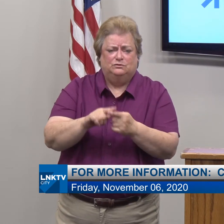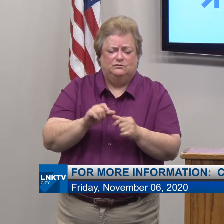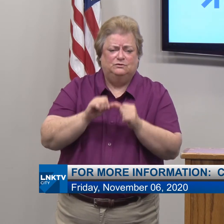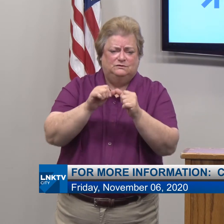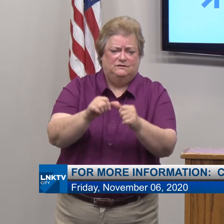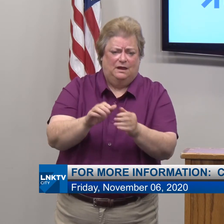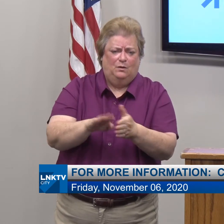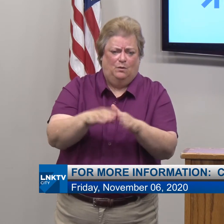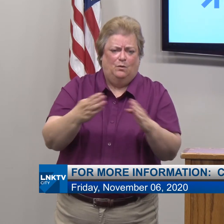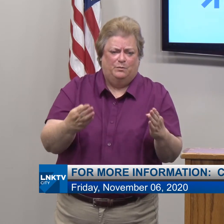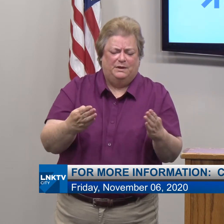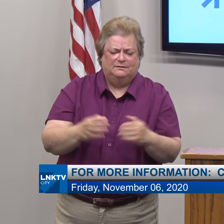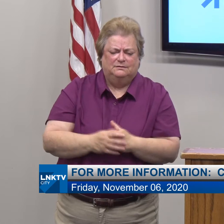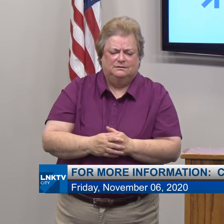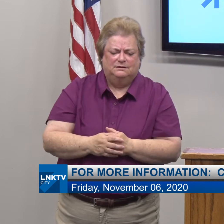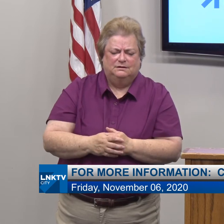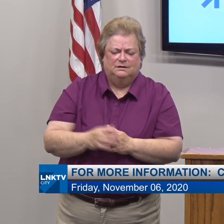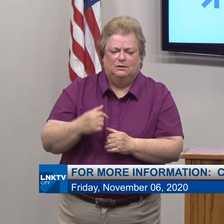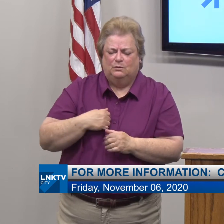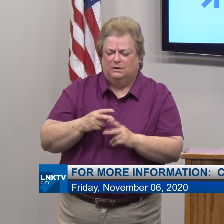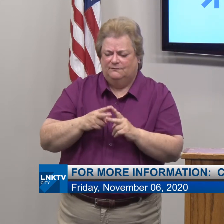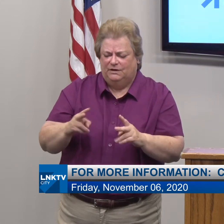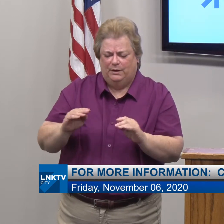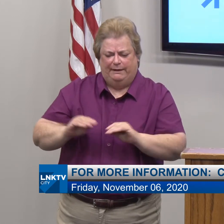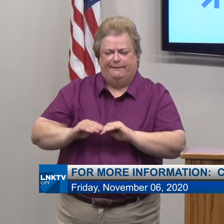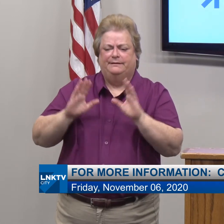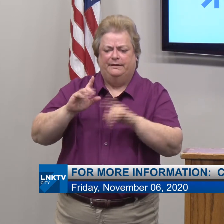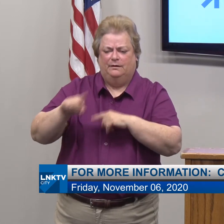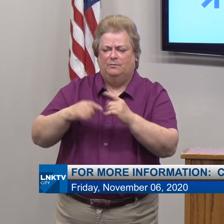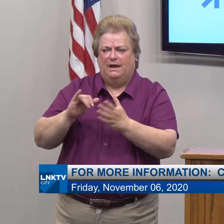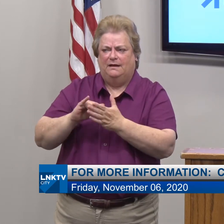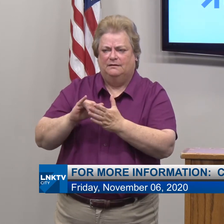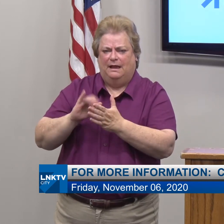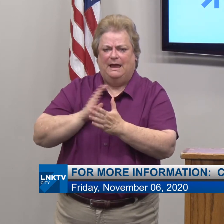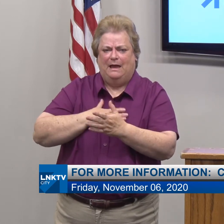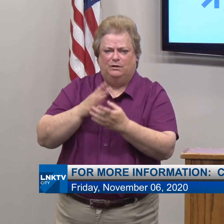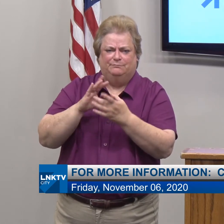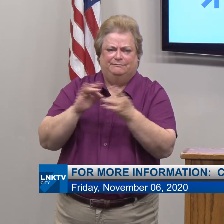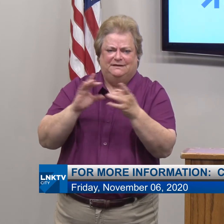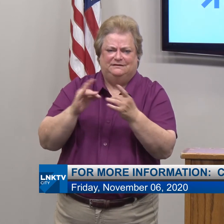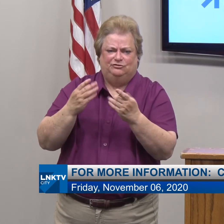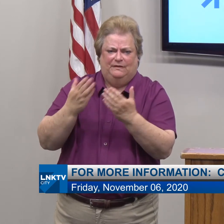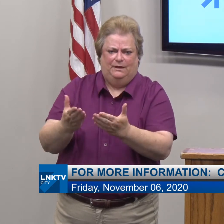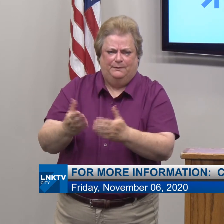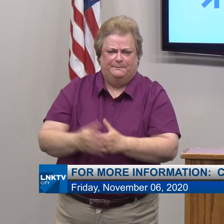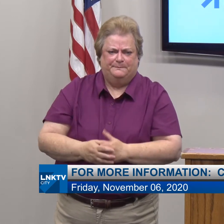open. That's something we are all very clear on in our messaging.